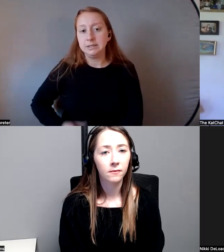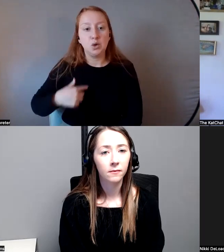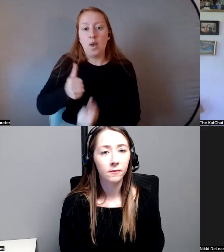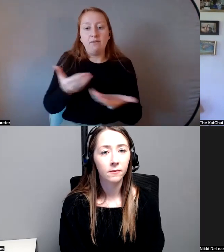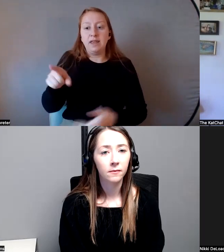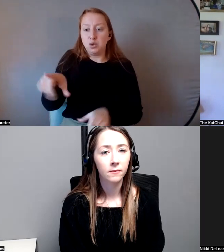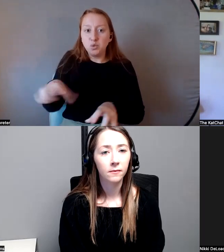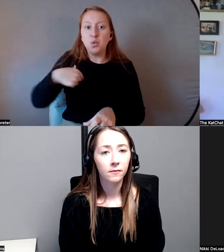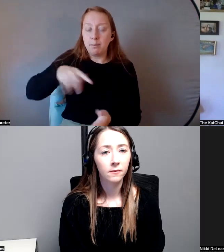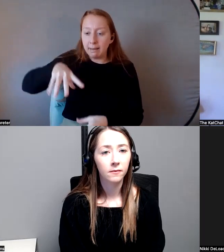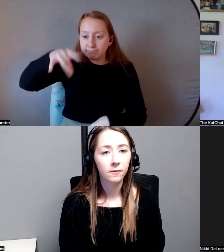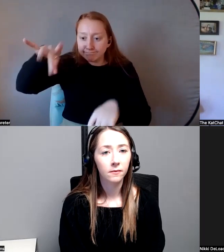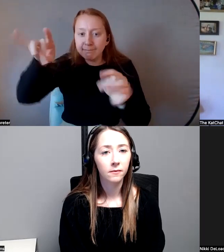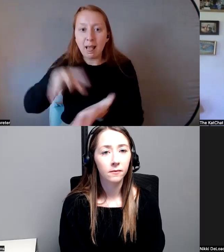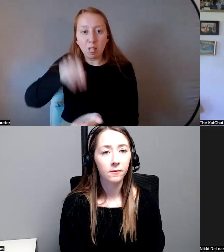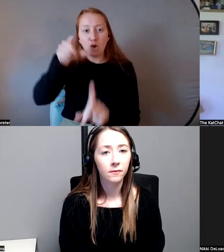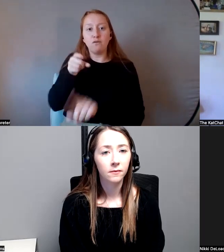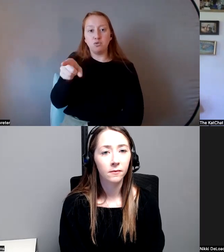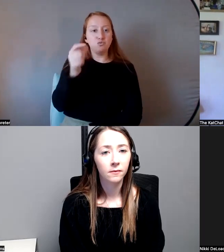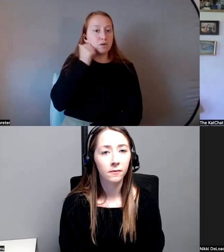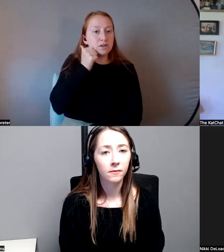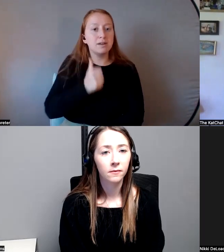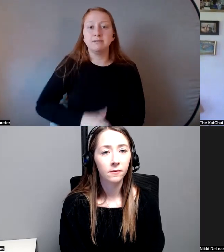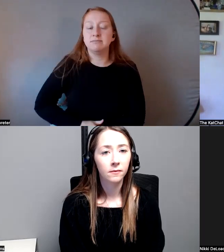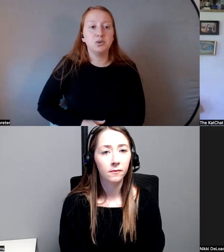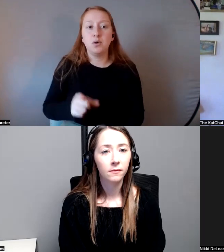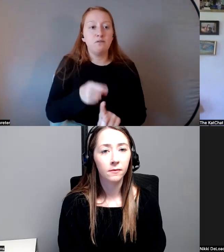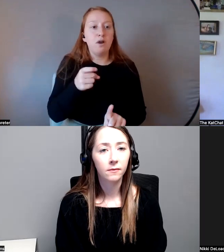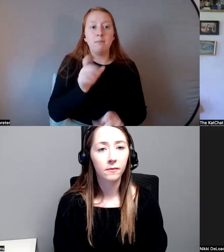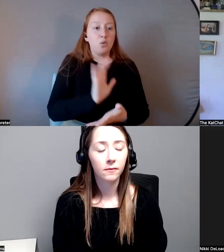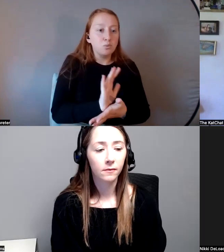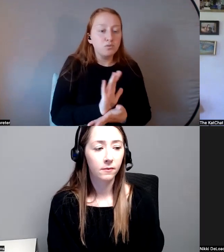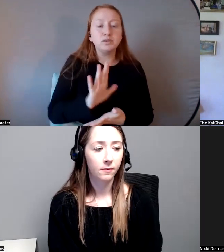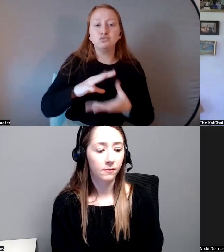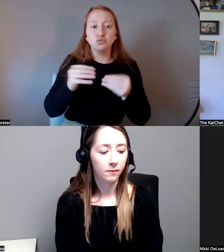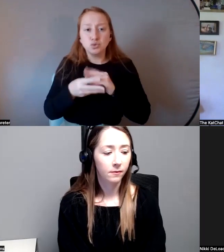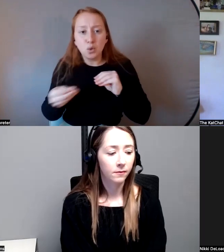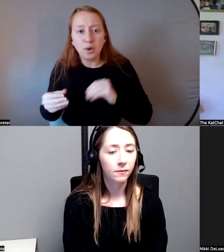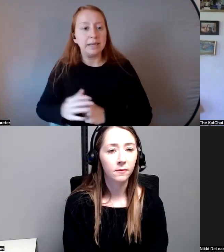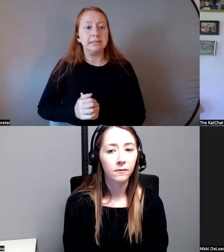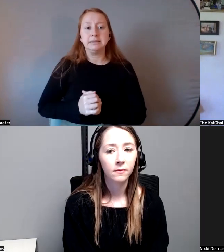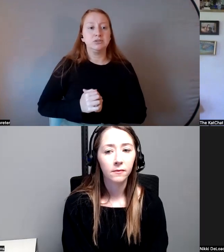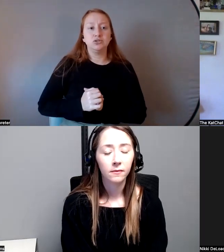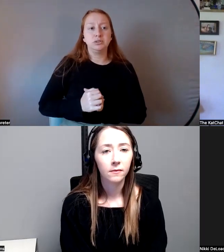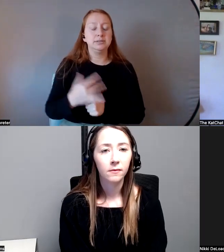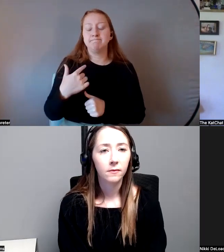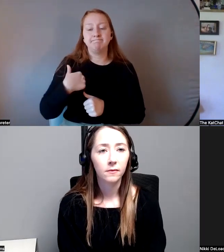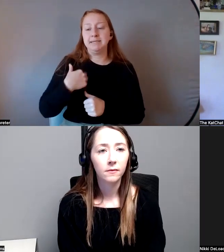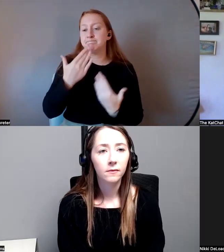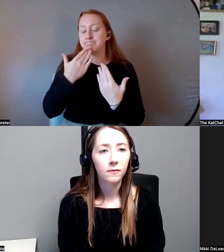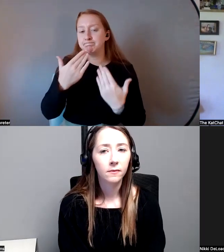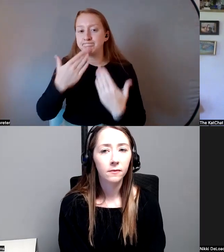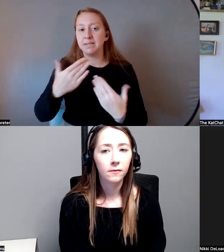every single day, from articles, from the stories. So I just want Mm. to say thank you for